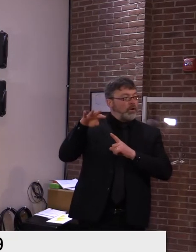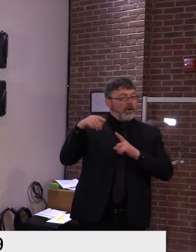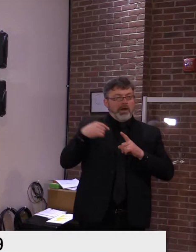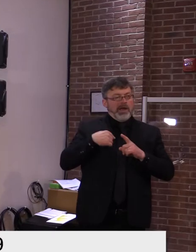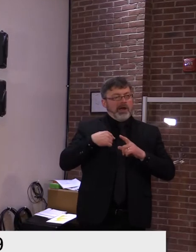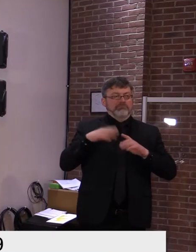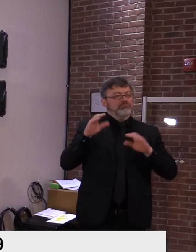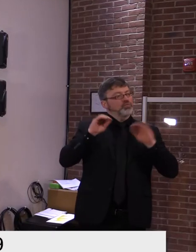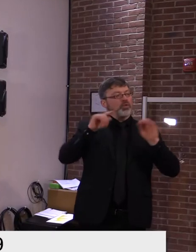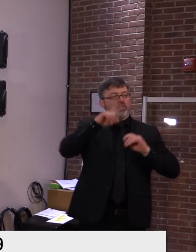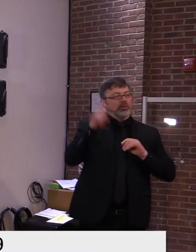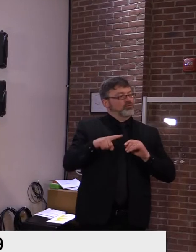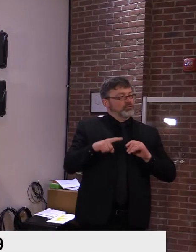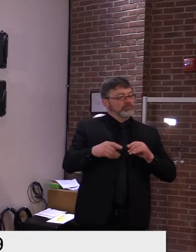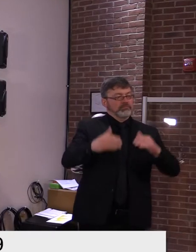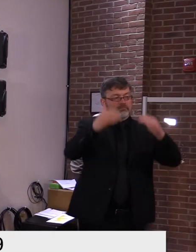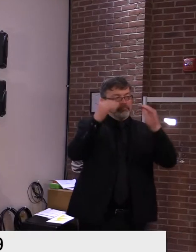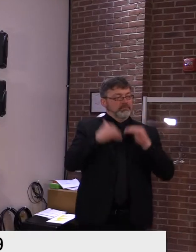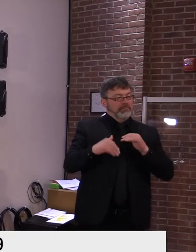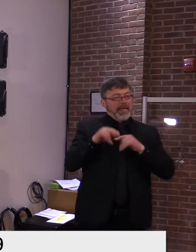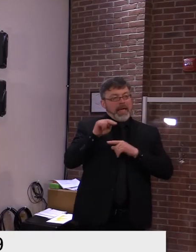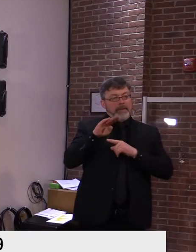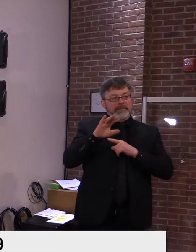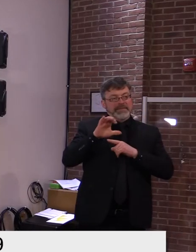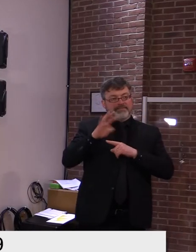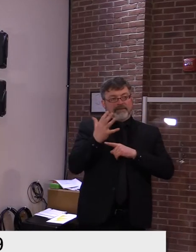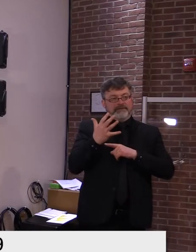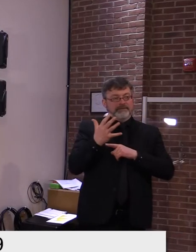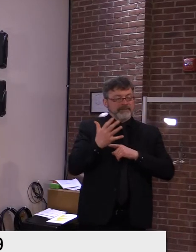Stewart, NBC 5.